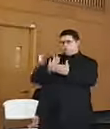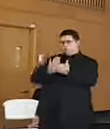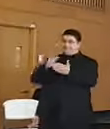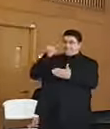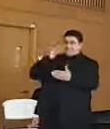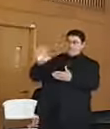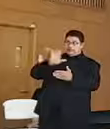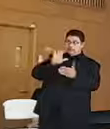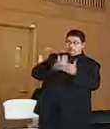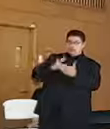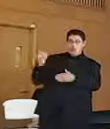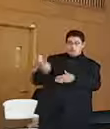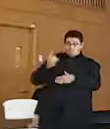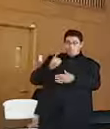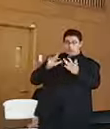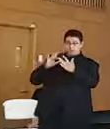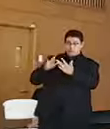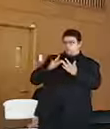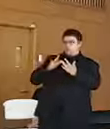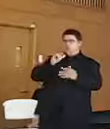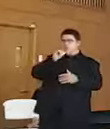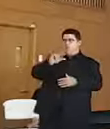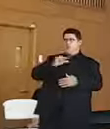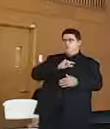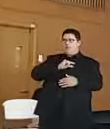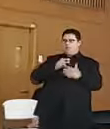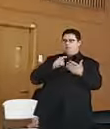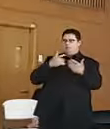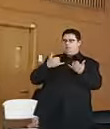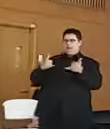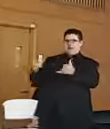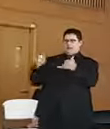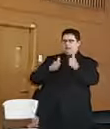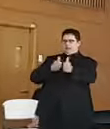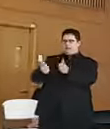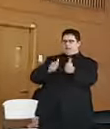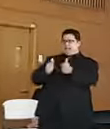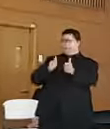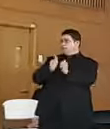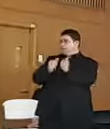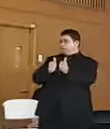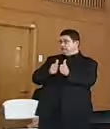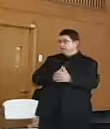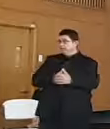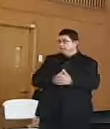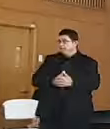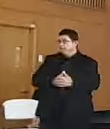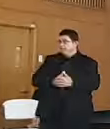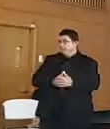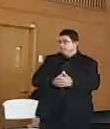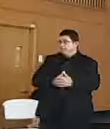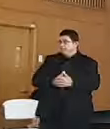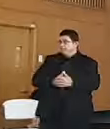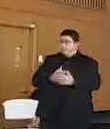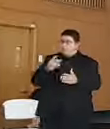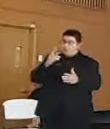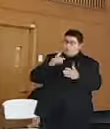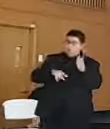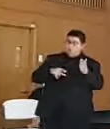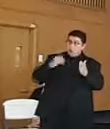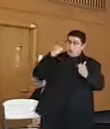Is only virtual, then you do not qualify to play competitive sports under the mission rules. But what if I want to keep my